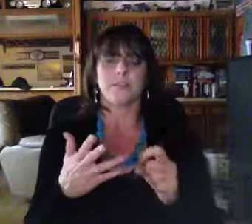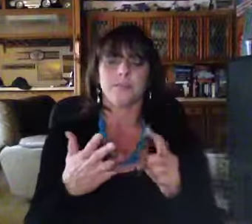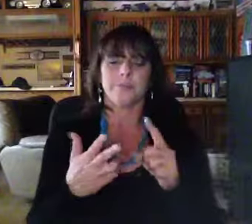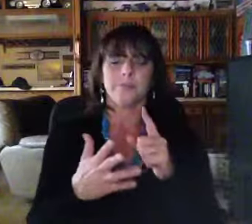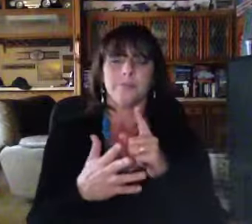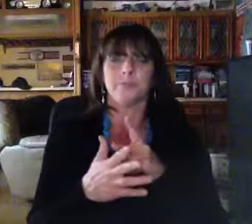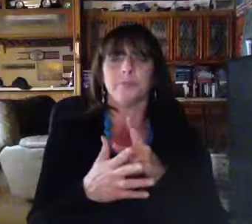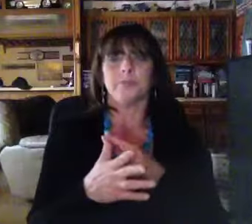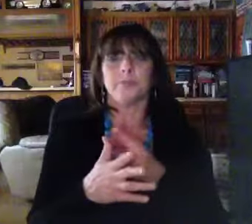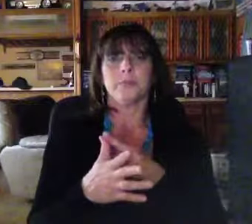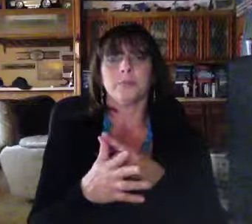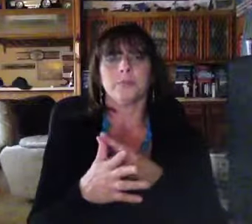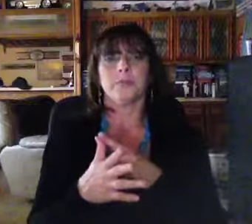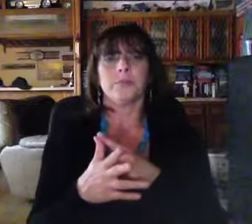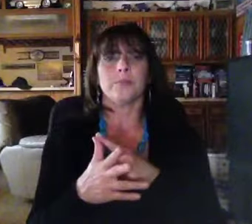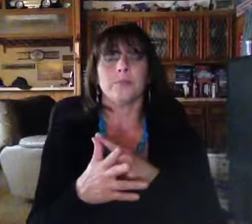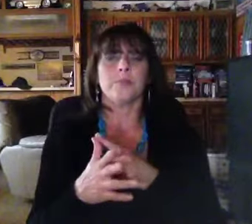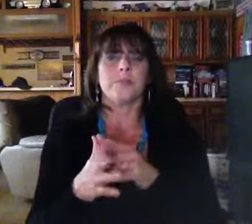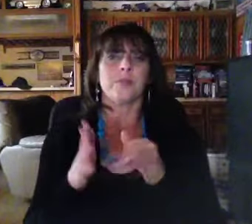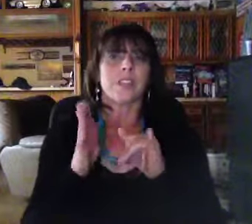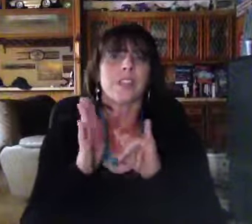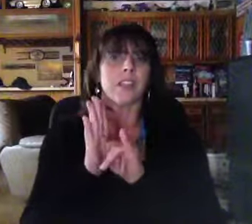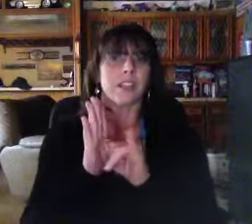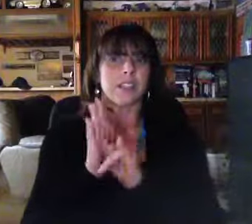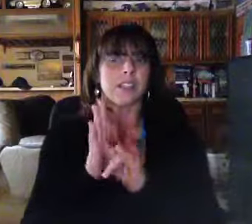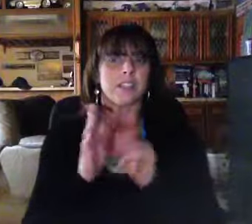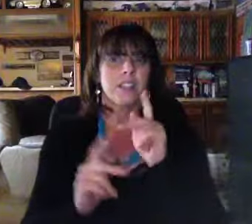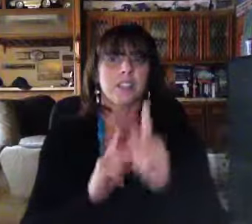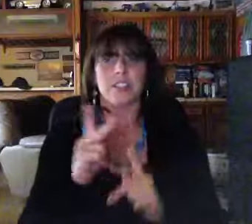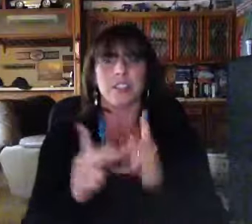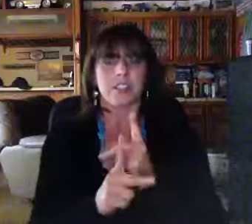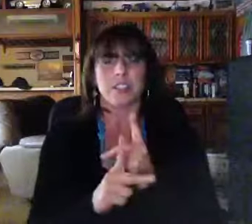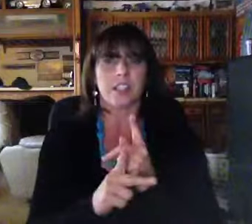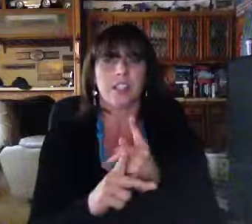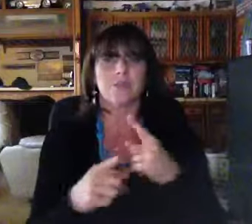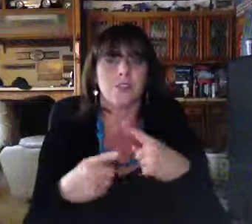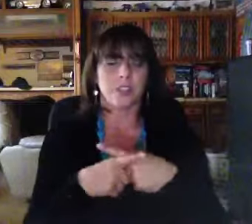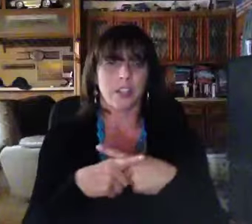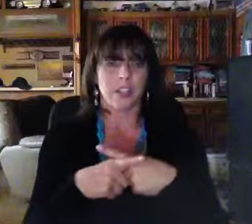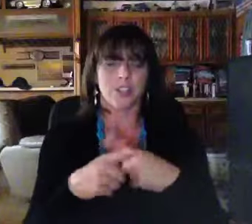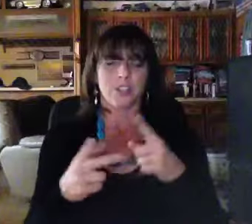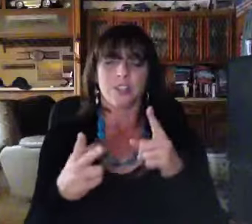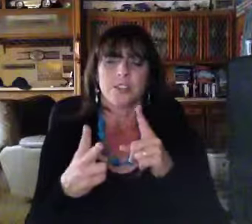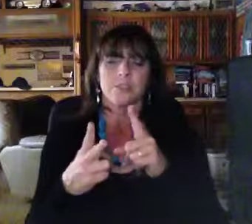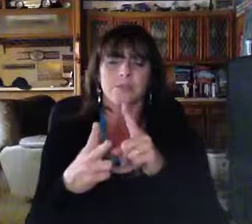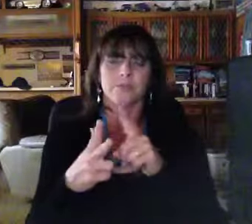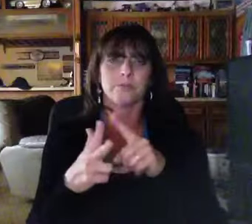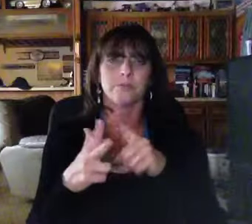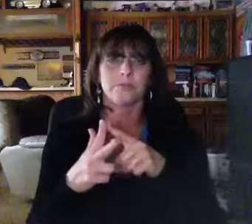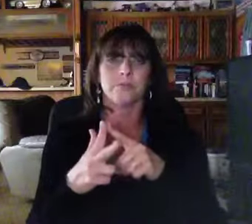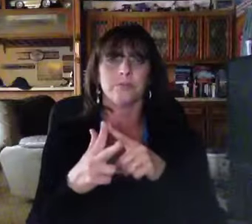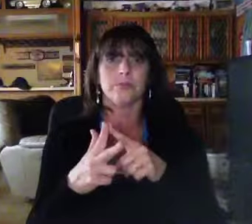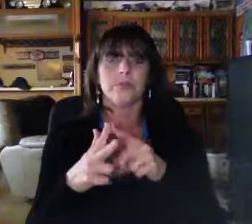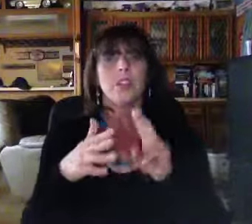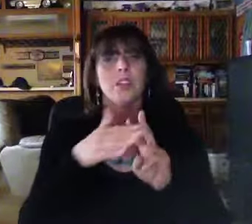single replacement? 2, predict the products using the type of reaction as a model. And then lastly, after writing the formulas